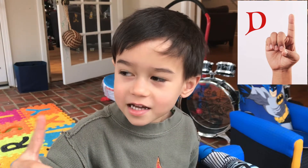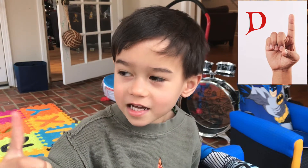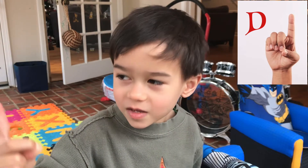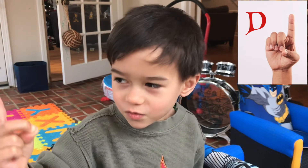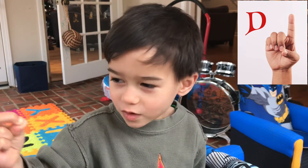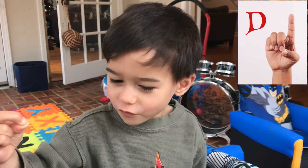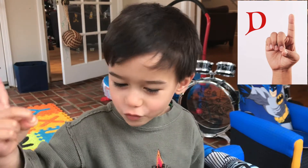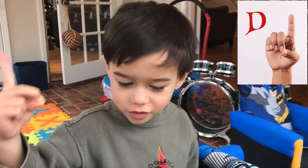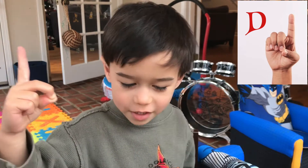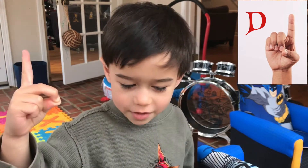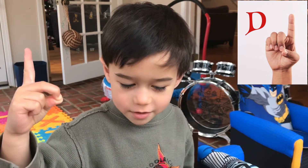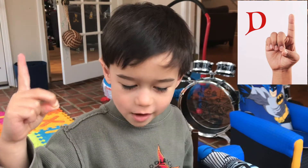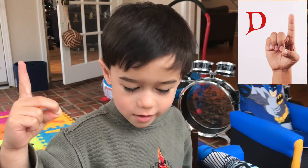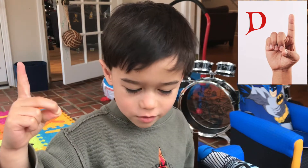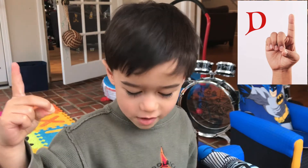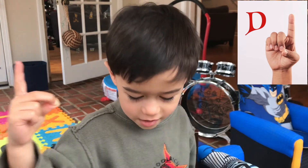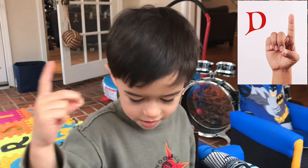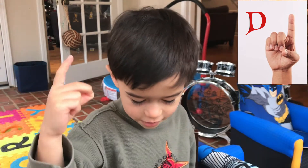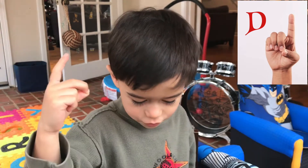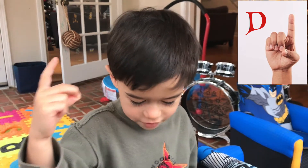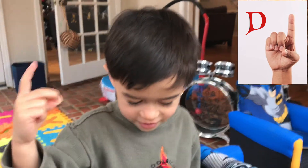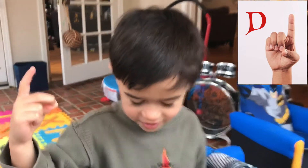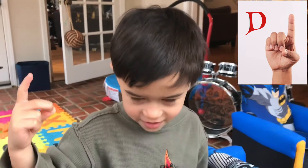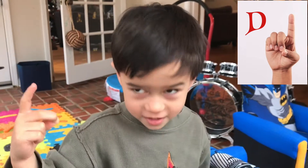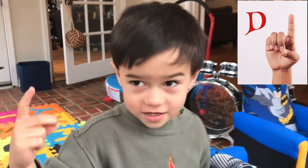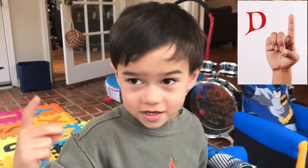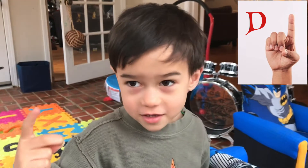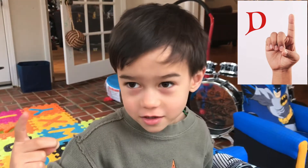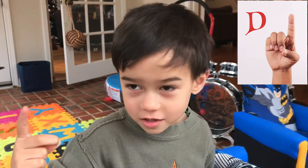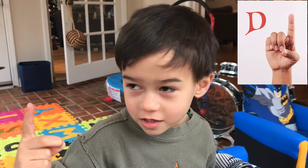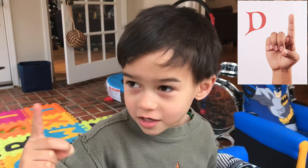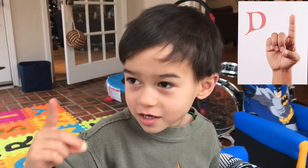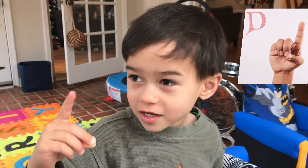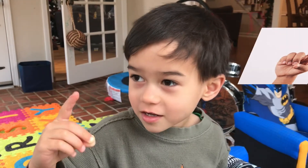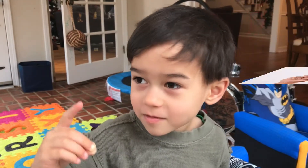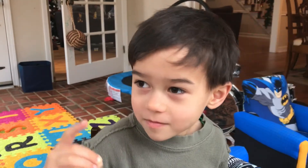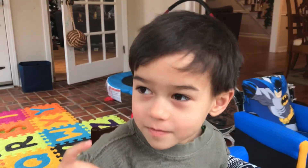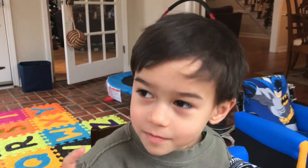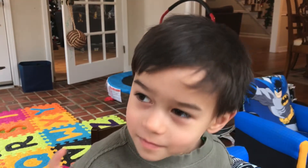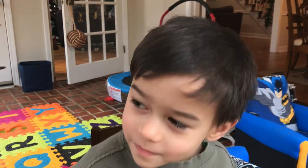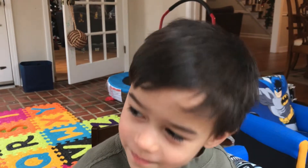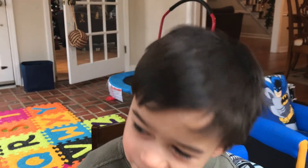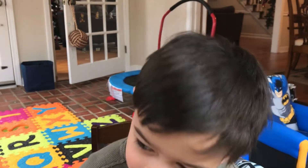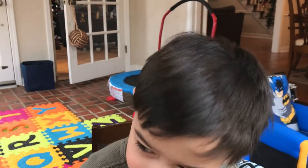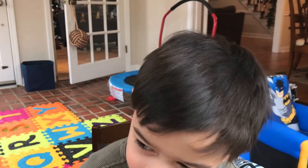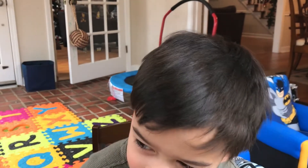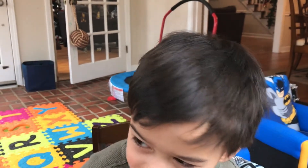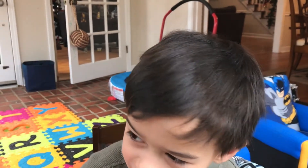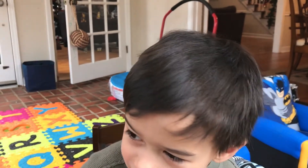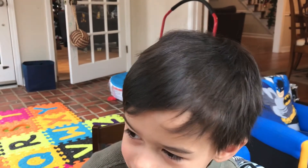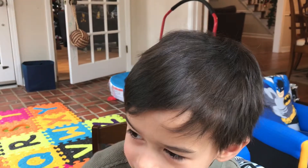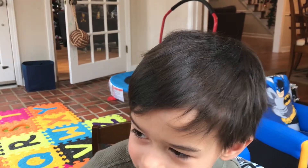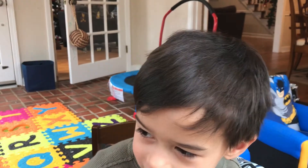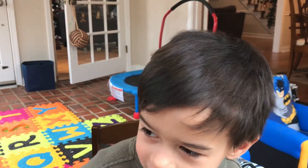And what food does start with the letter D? Can you think of a food that starts with the letter D? Maybe